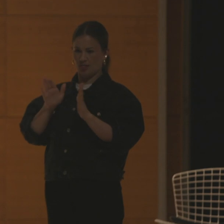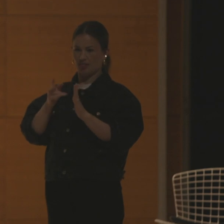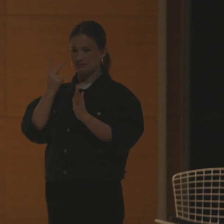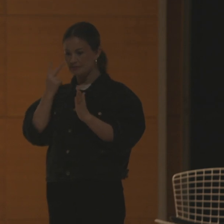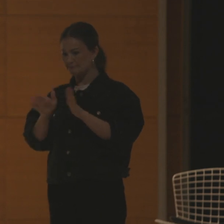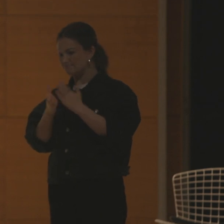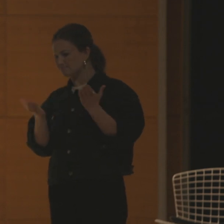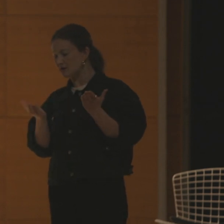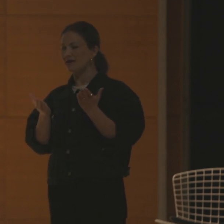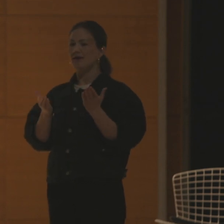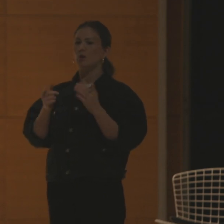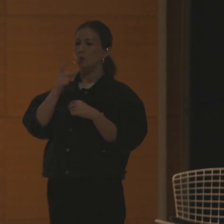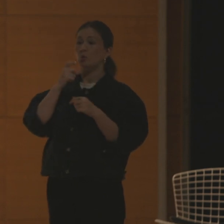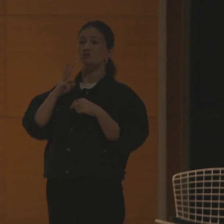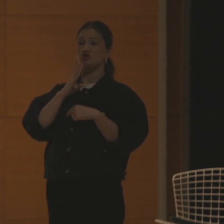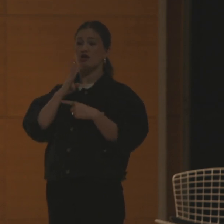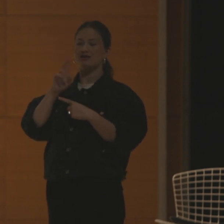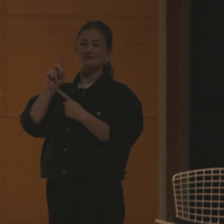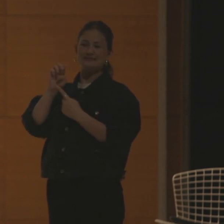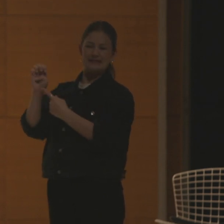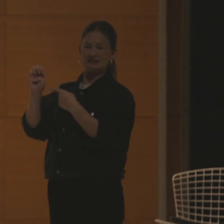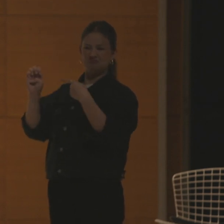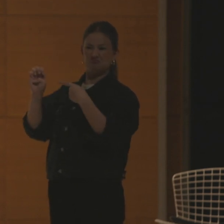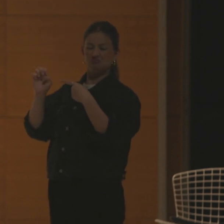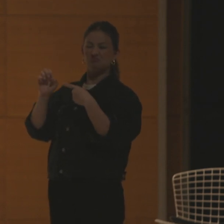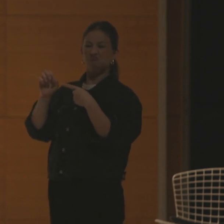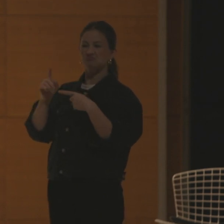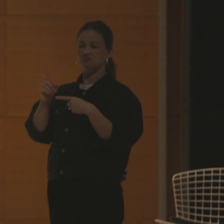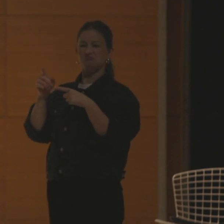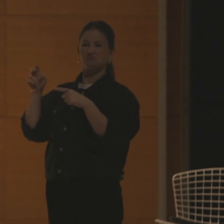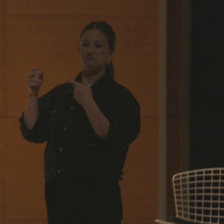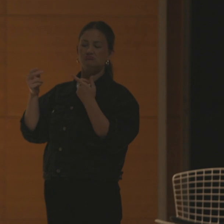it's narrated by Dee, who is the narrator throughout the entire book.